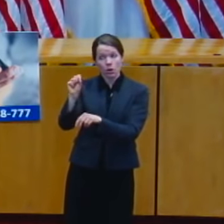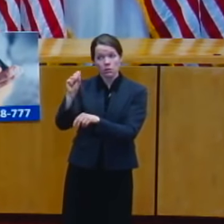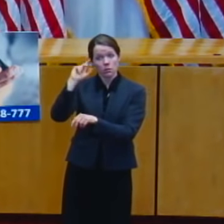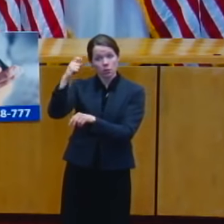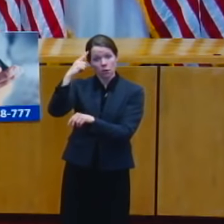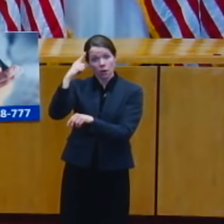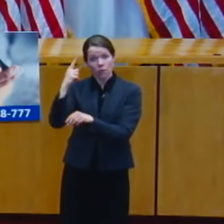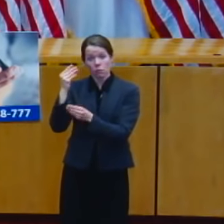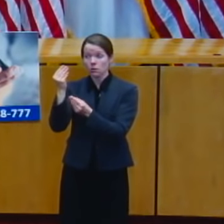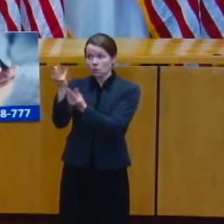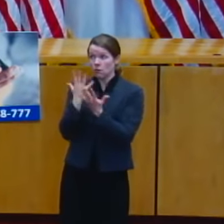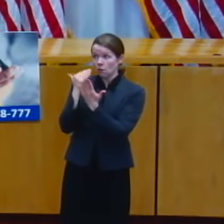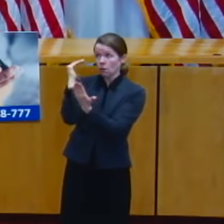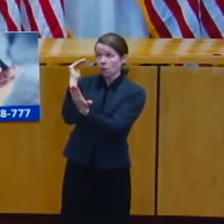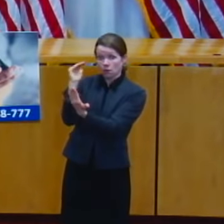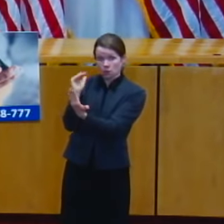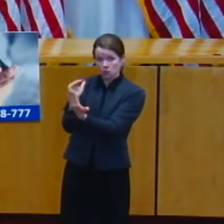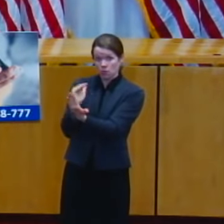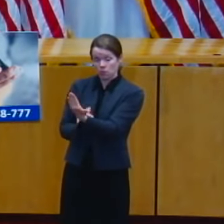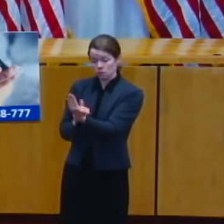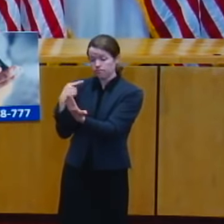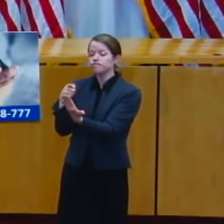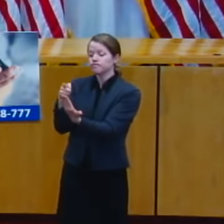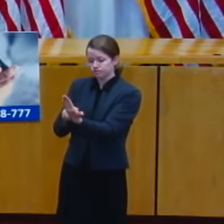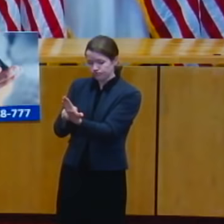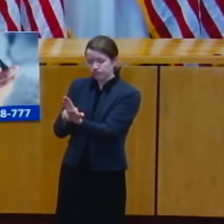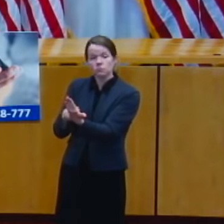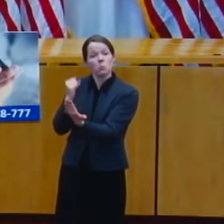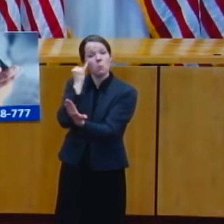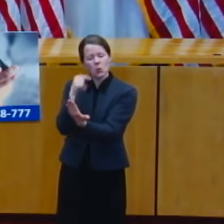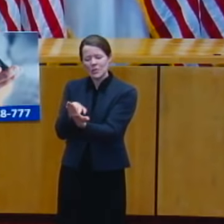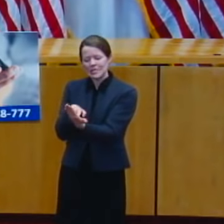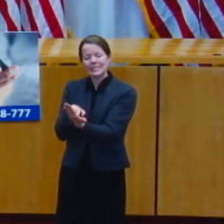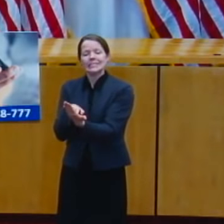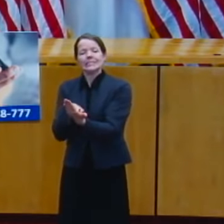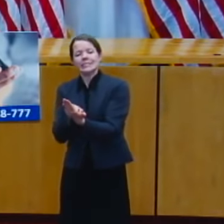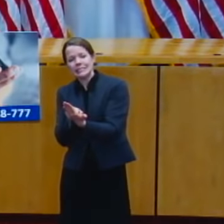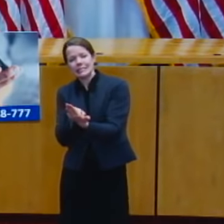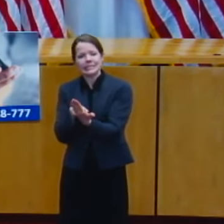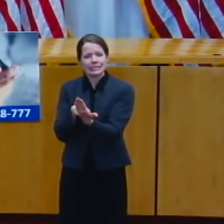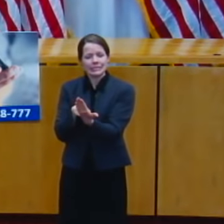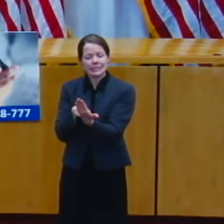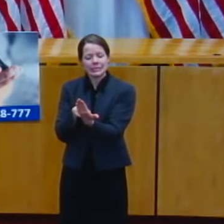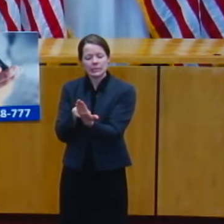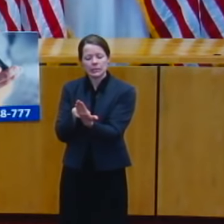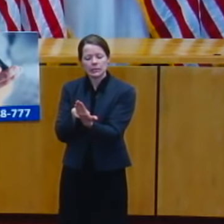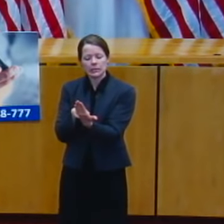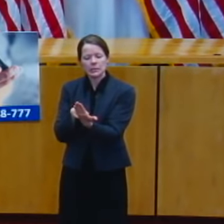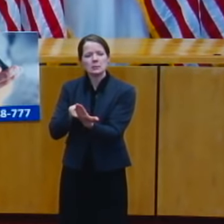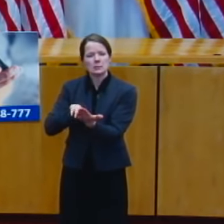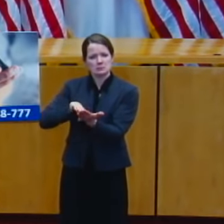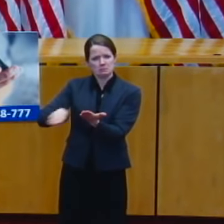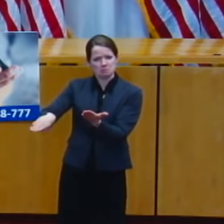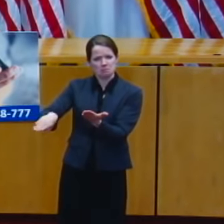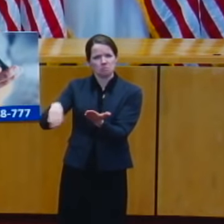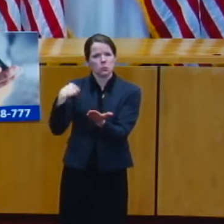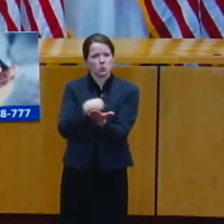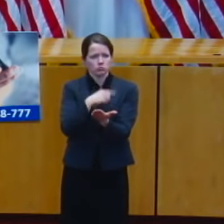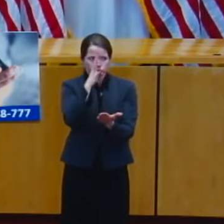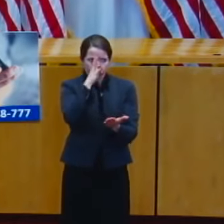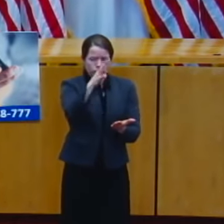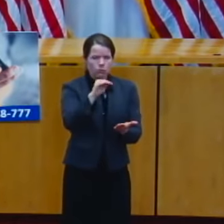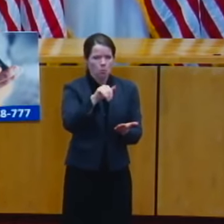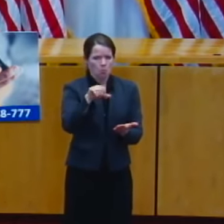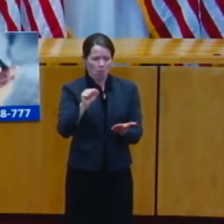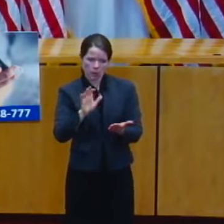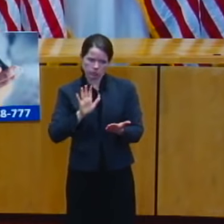part, and if we have concerns about particular parts of the guidelines, to either not include them in our guidelines or to come up